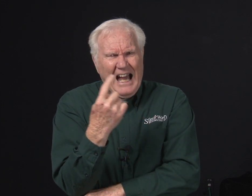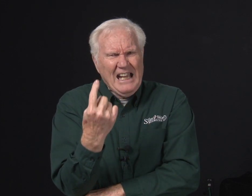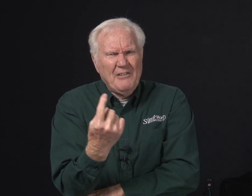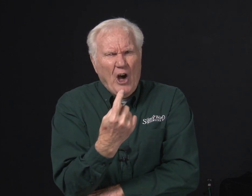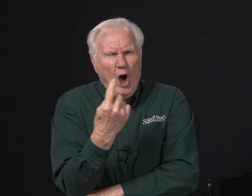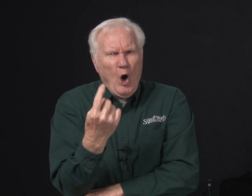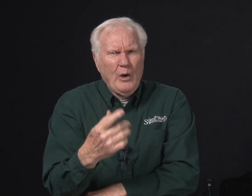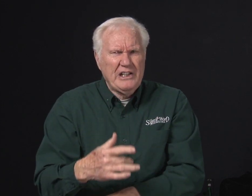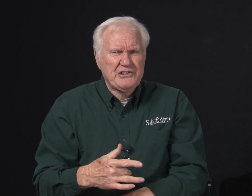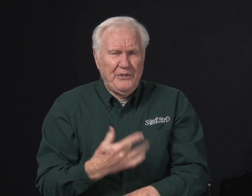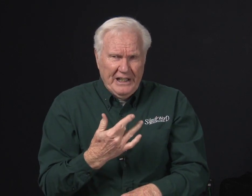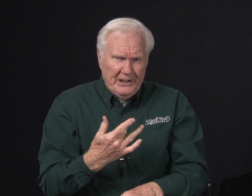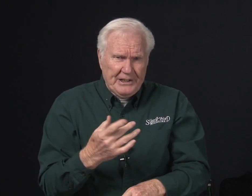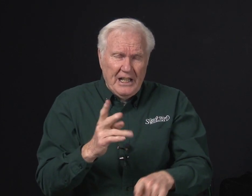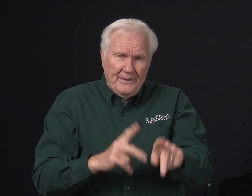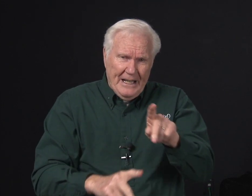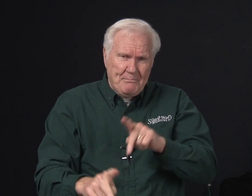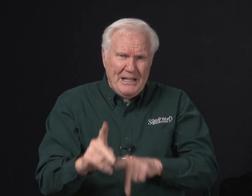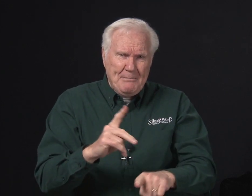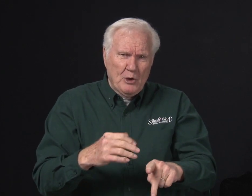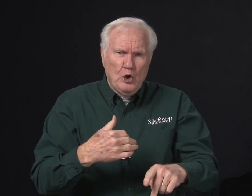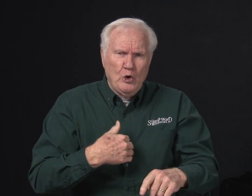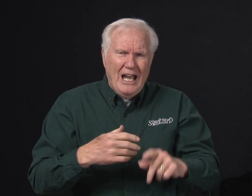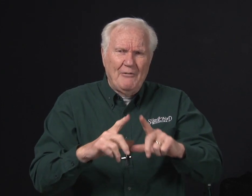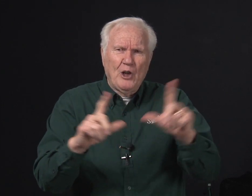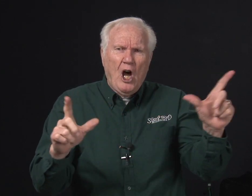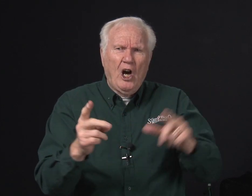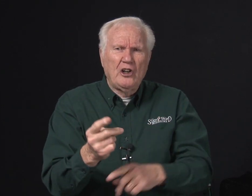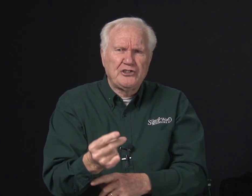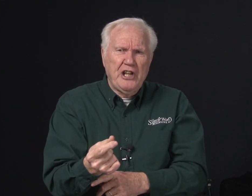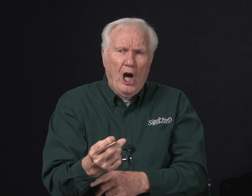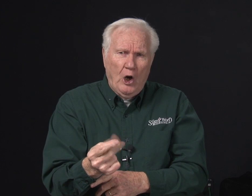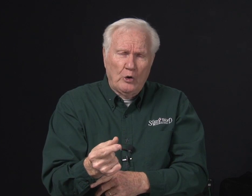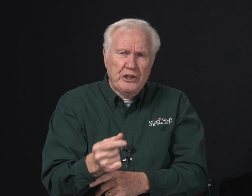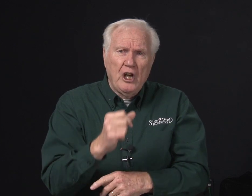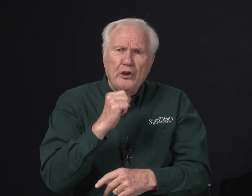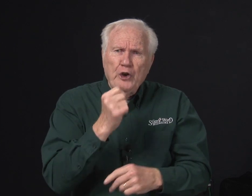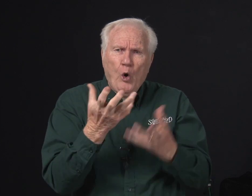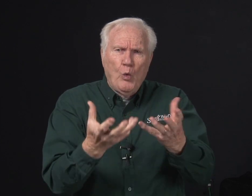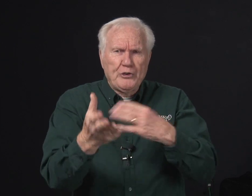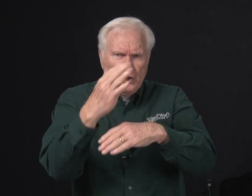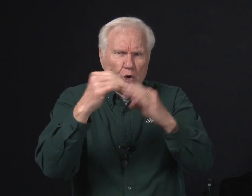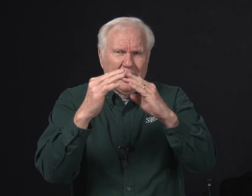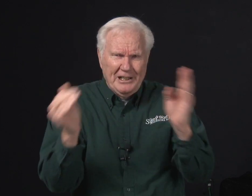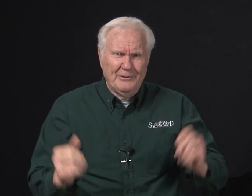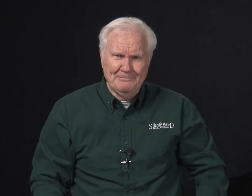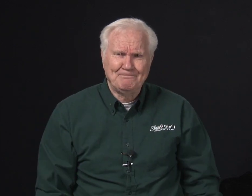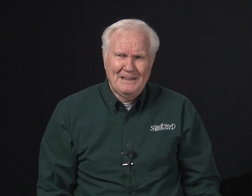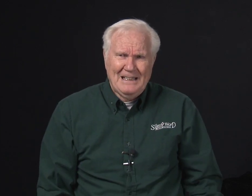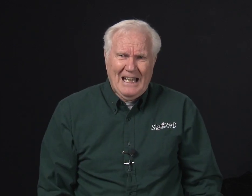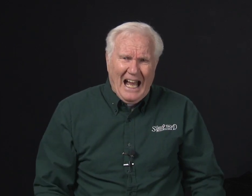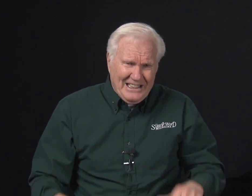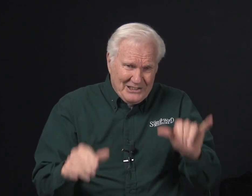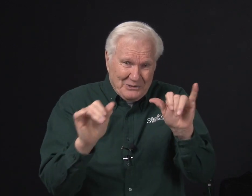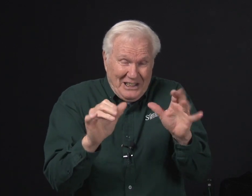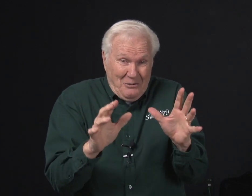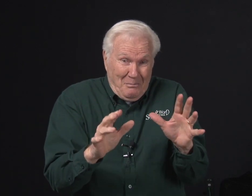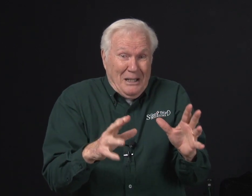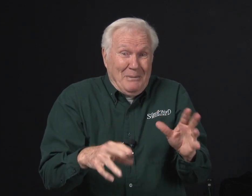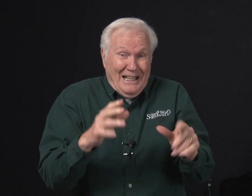have always felt that people who have large dogs don't want to go to heaven. I just thought maybe I